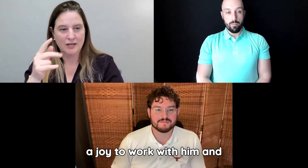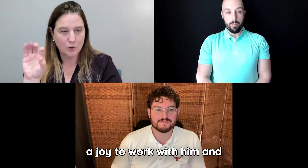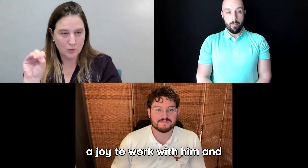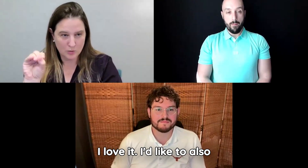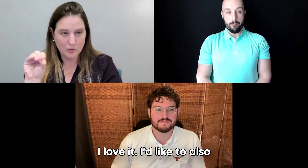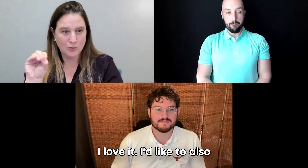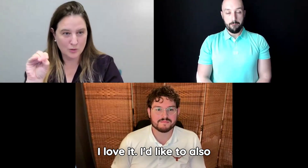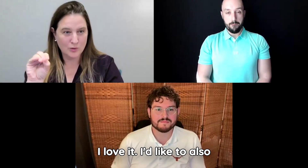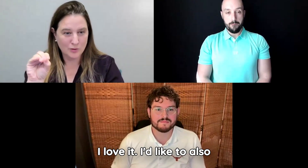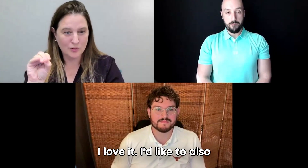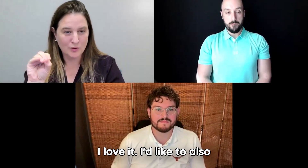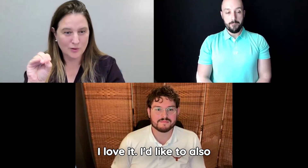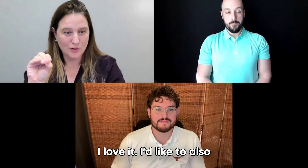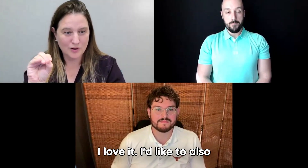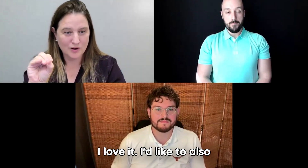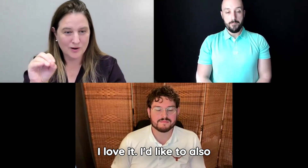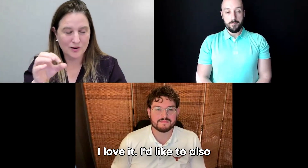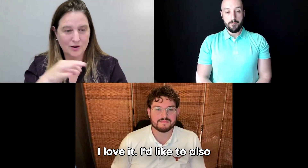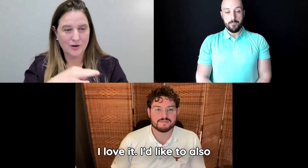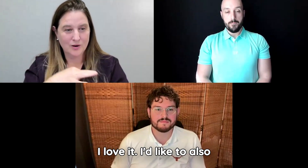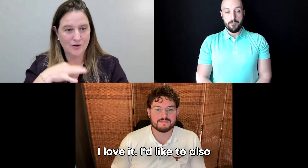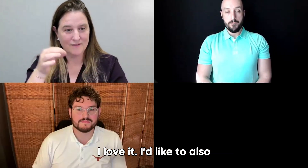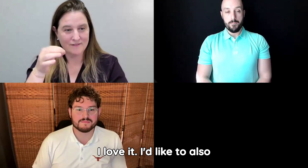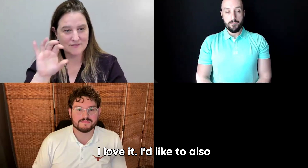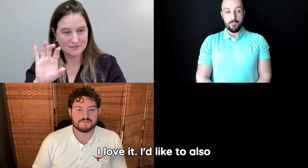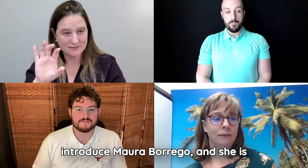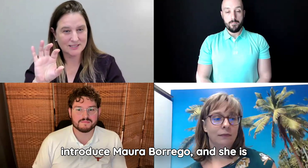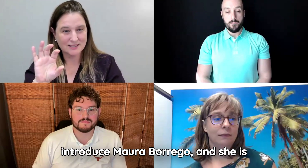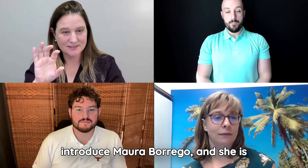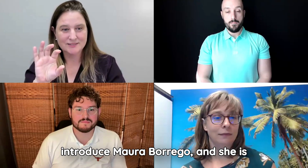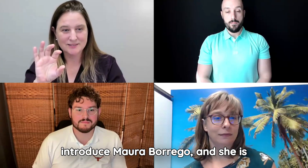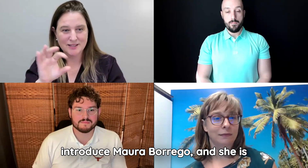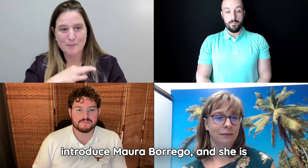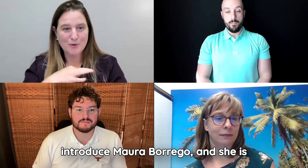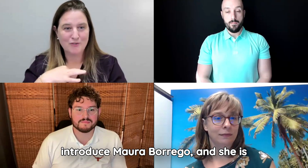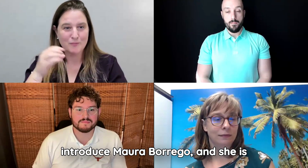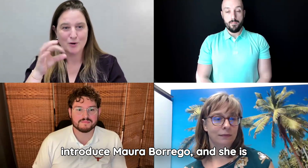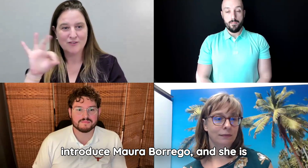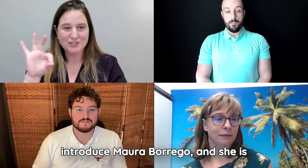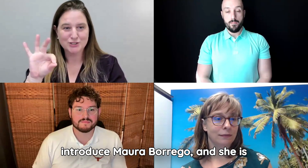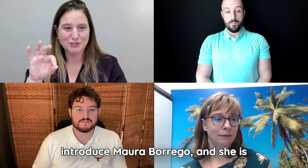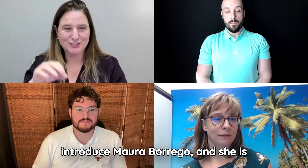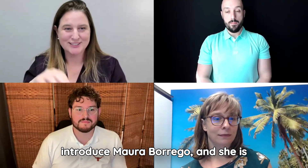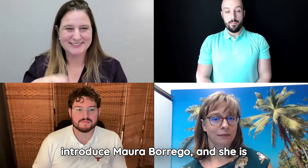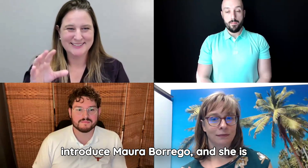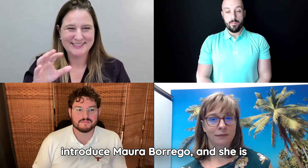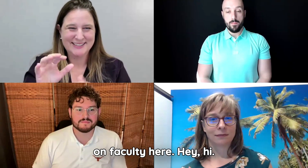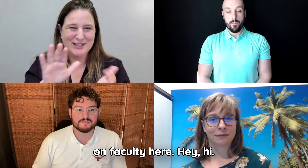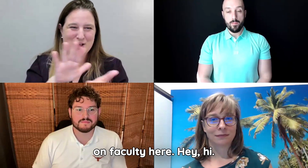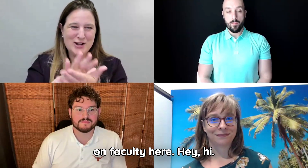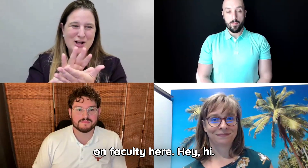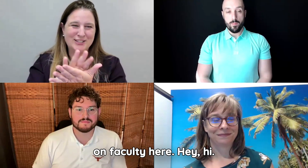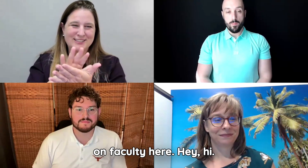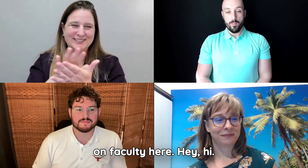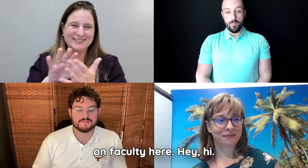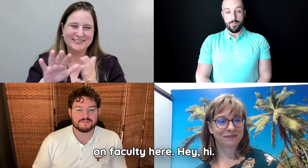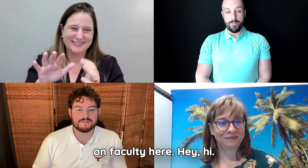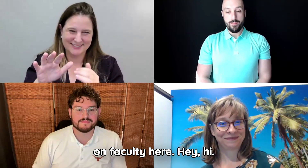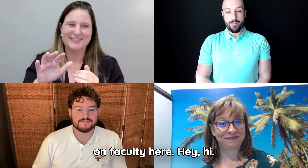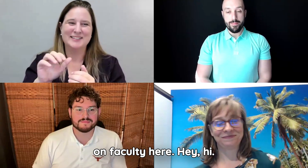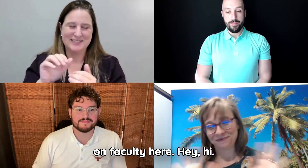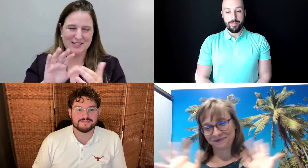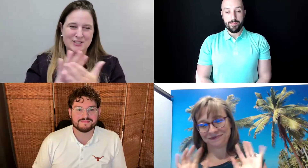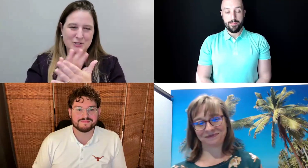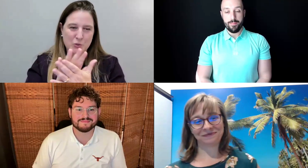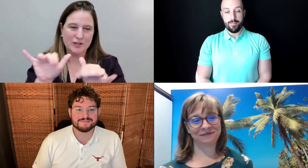also introduce Maura Borrego, and she is on faculty here. Hey,